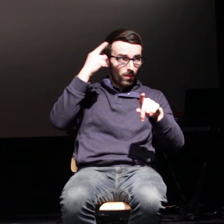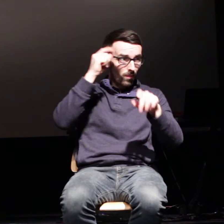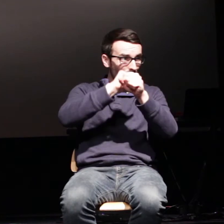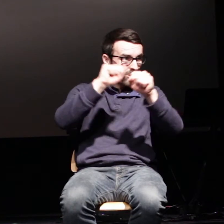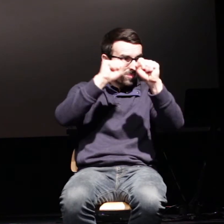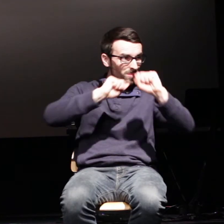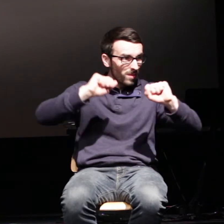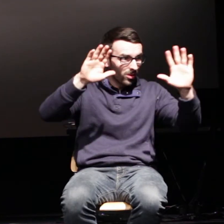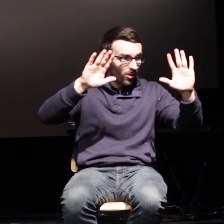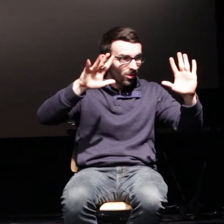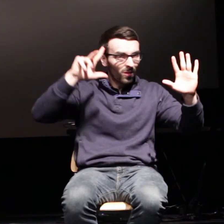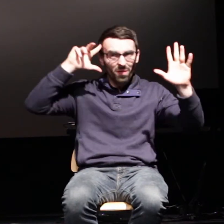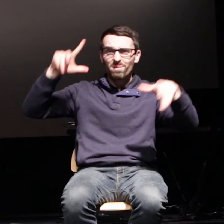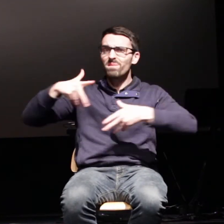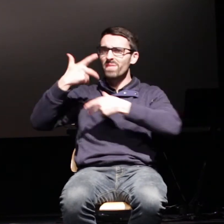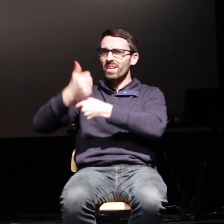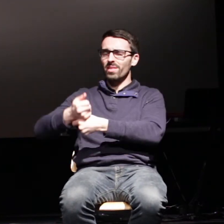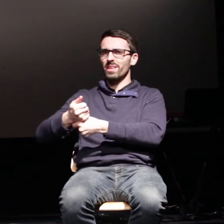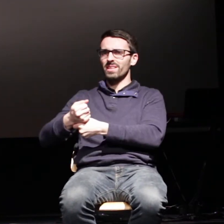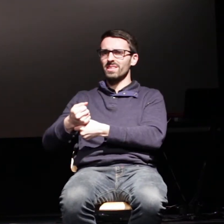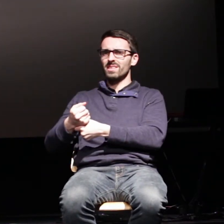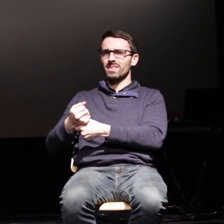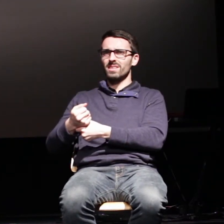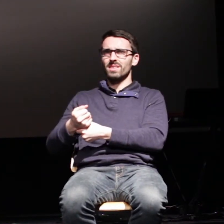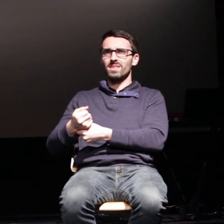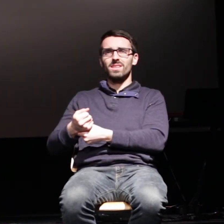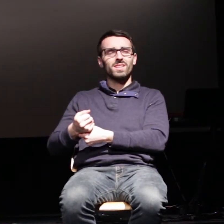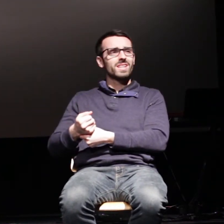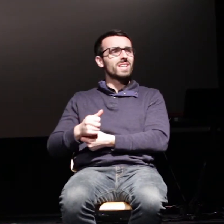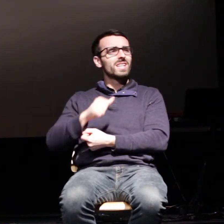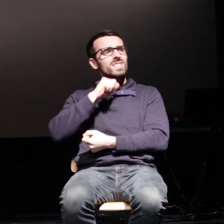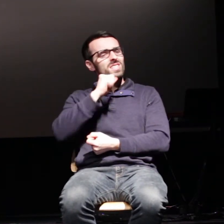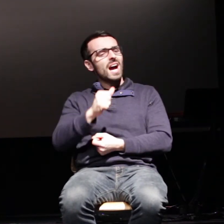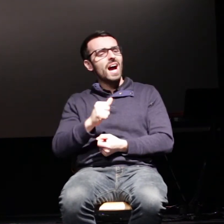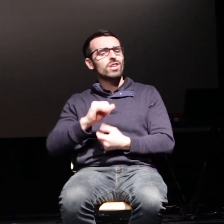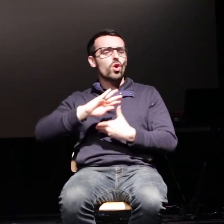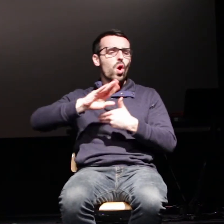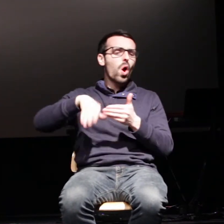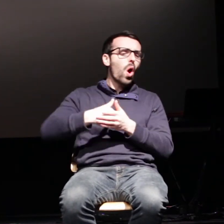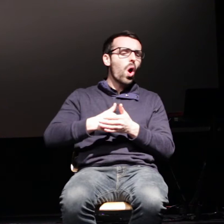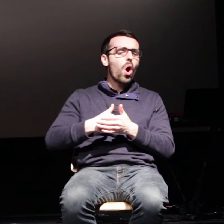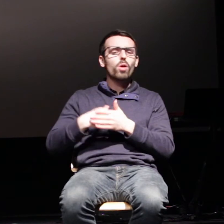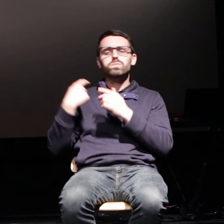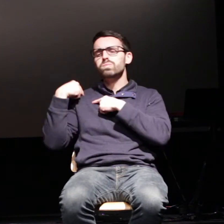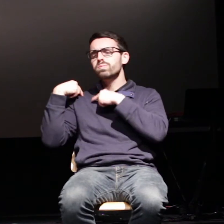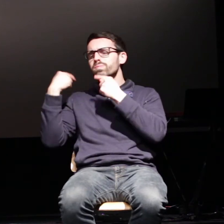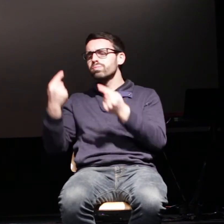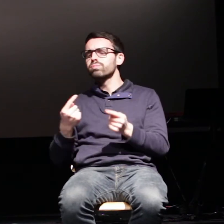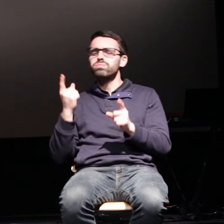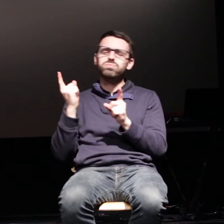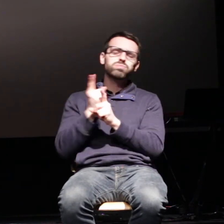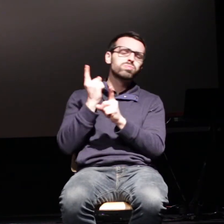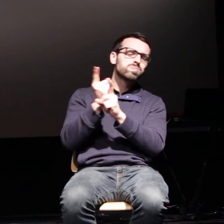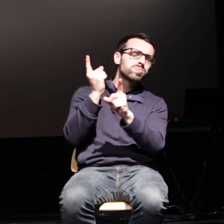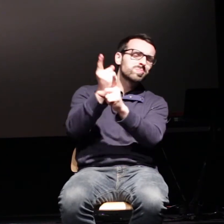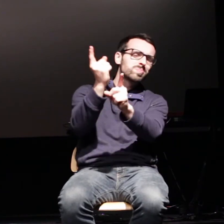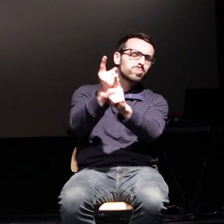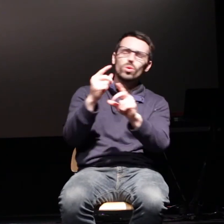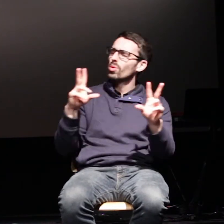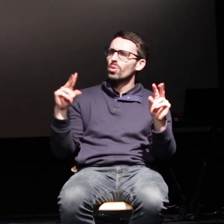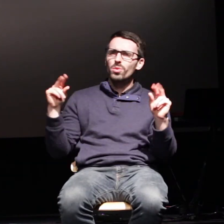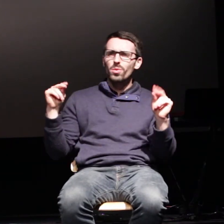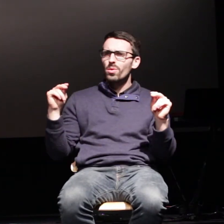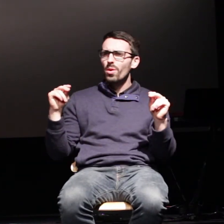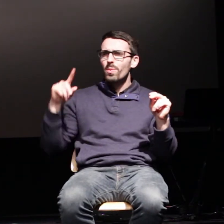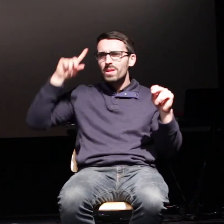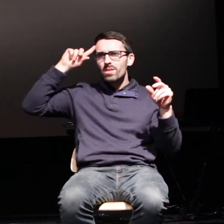our faith. It's not any ability of ourselves to get it right, to get all the perfect nuances correct. It's our faith in the person